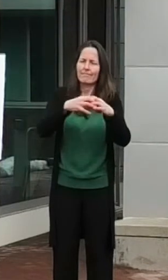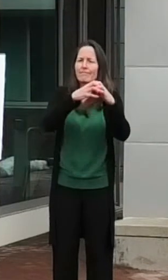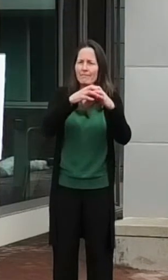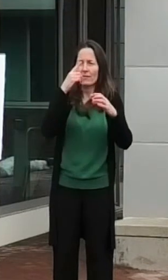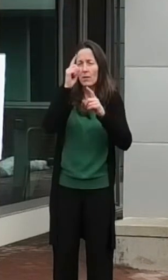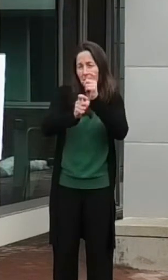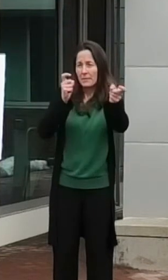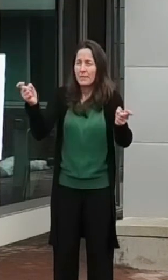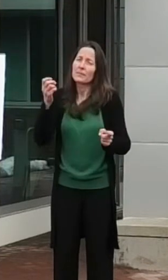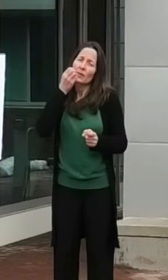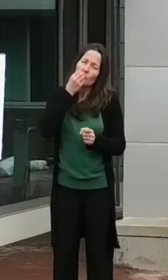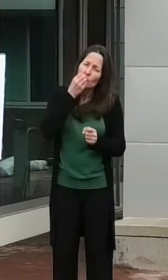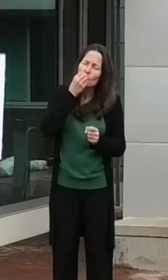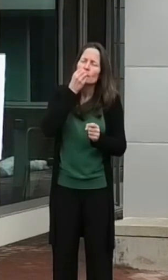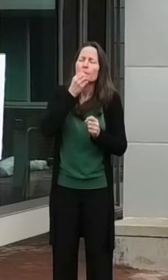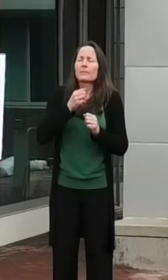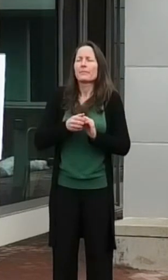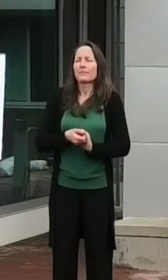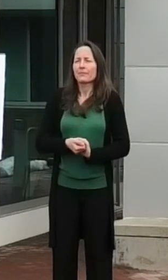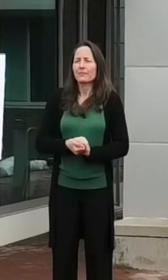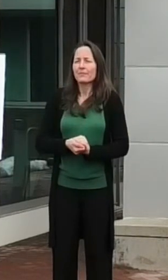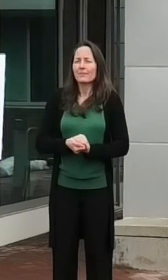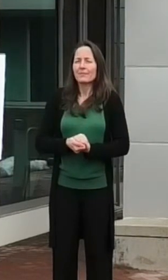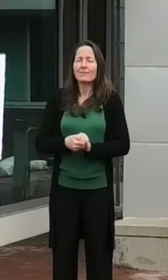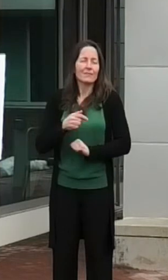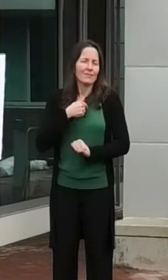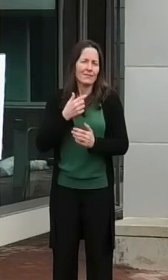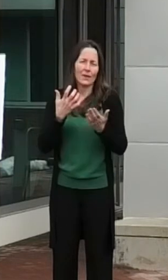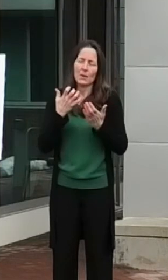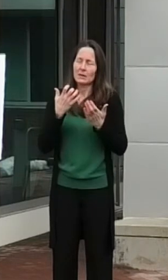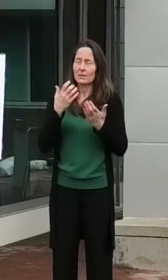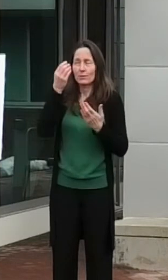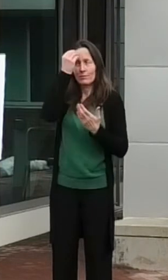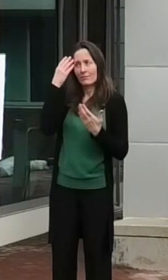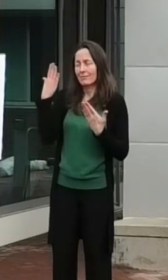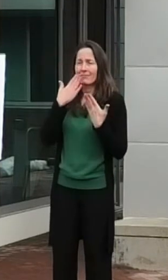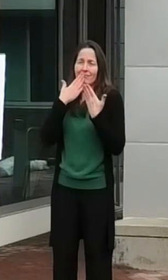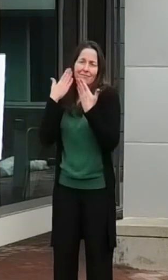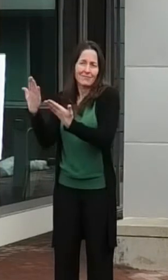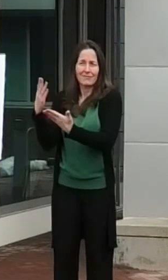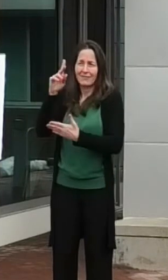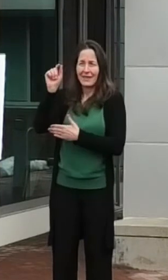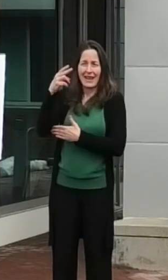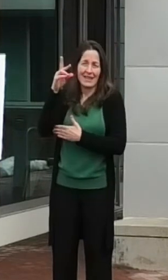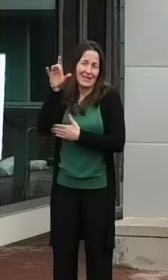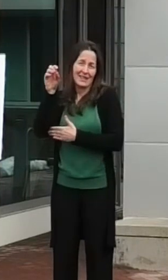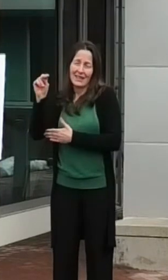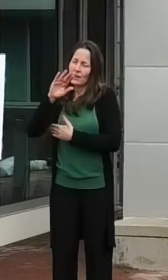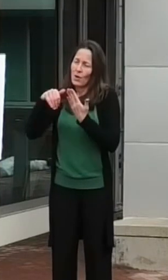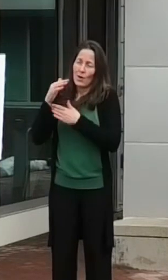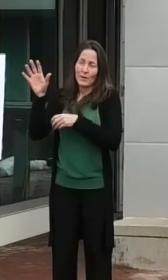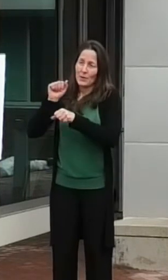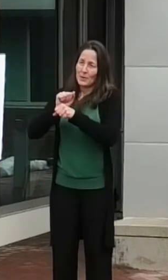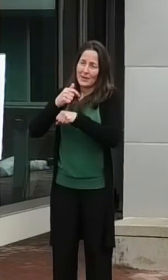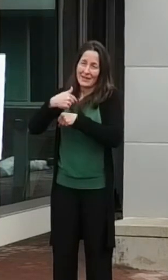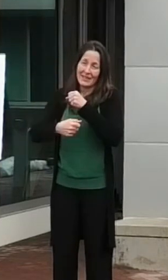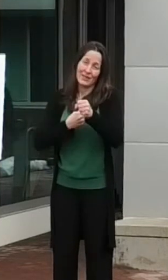County. I would like to express my sincere gratitude and appreciation for Kathleen and all of her work this